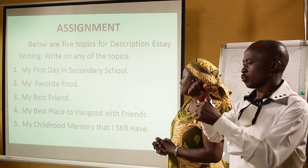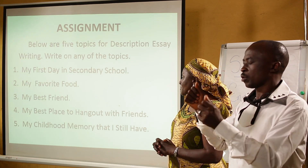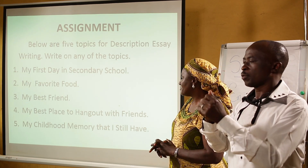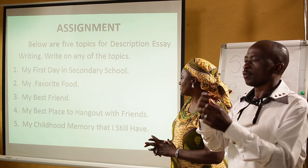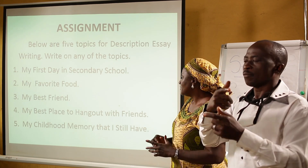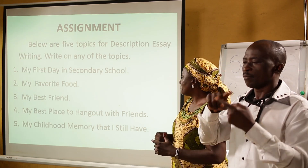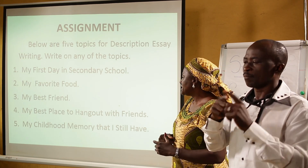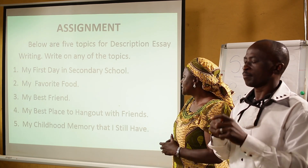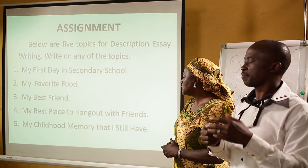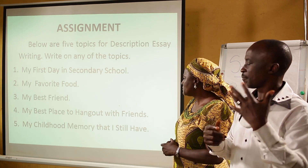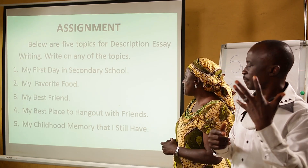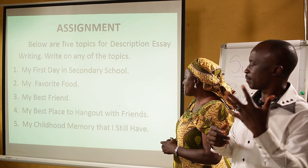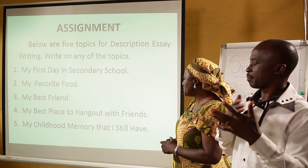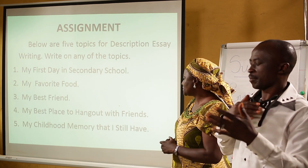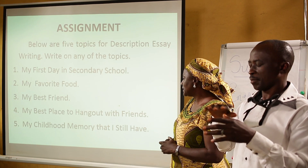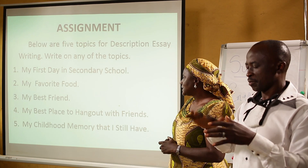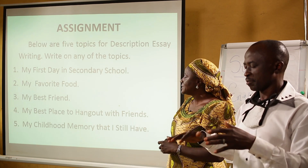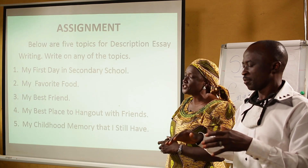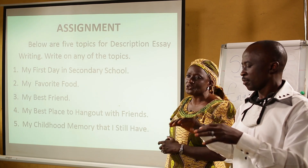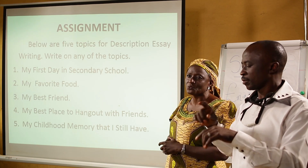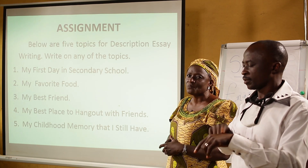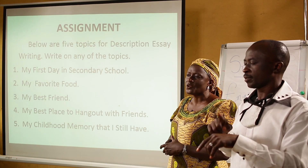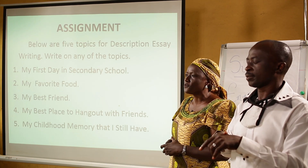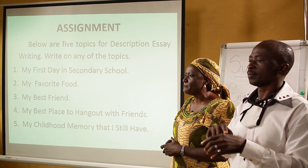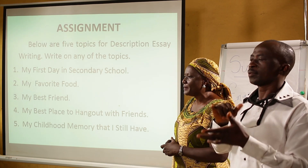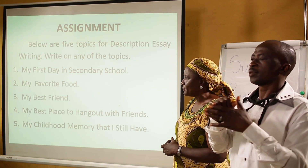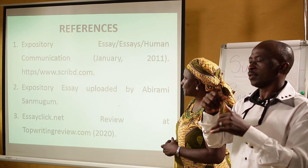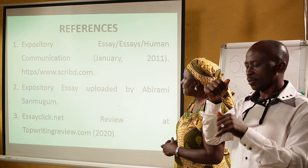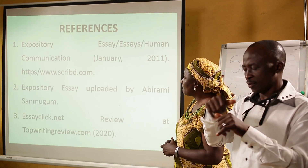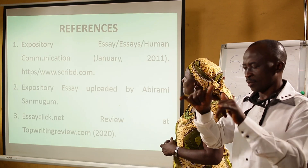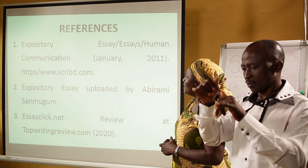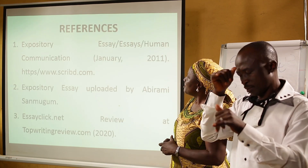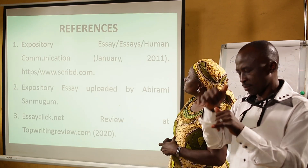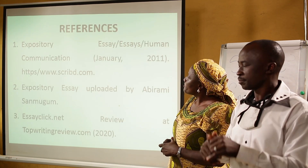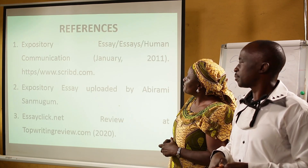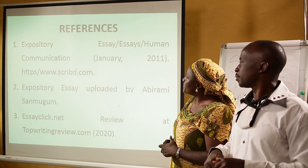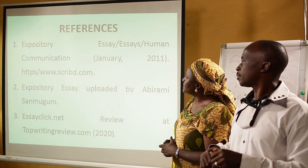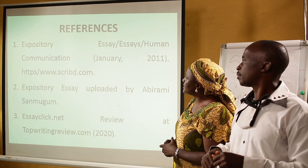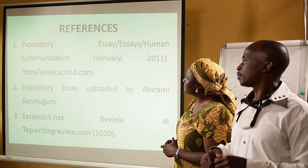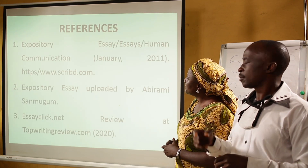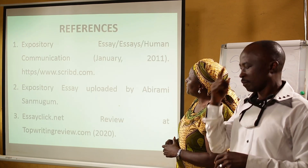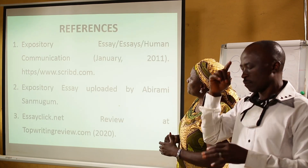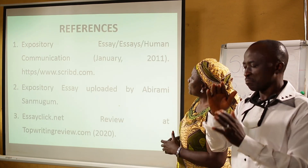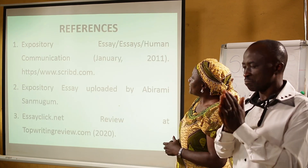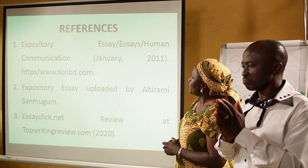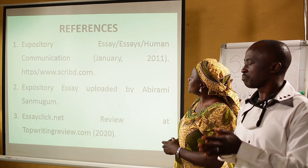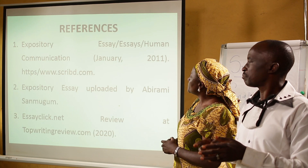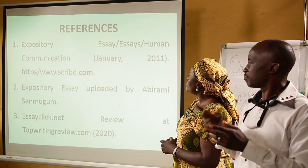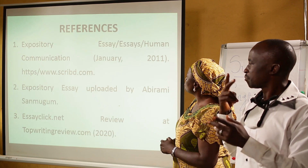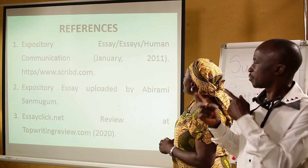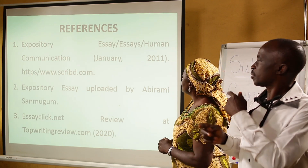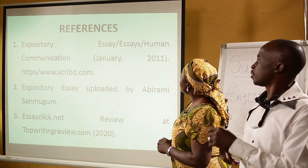friends. And 5, my childhood memories that I still remember. For references,